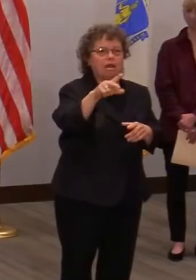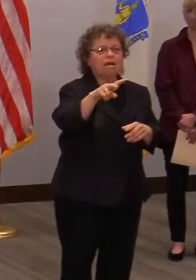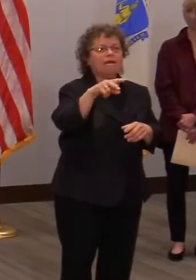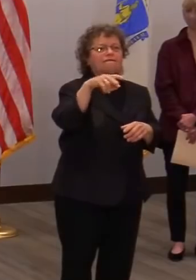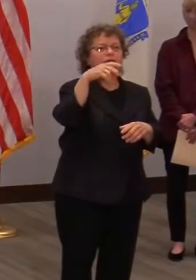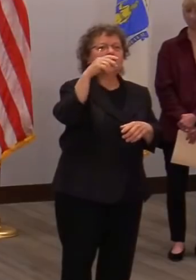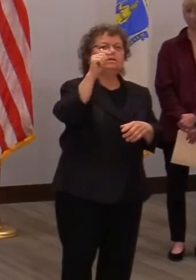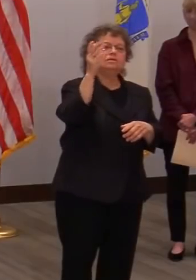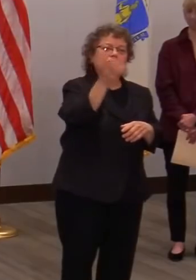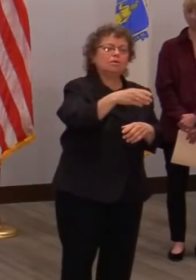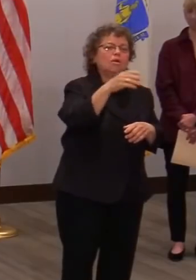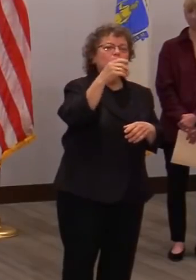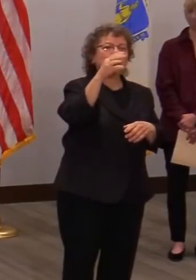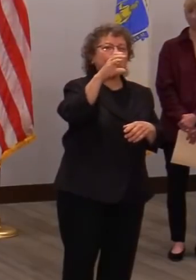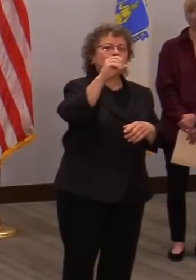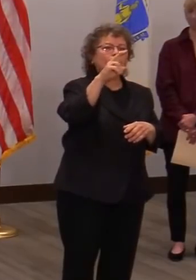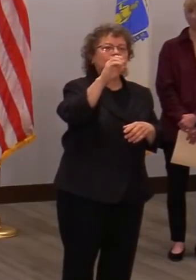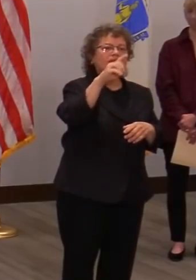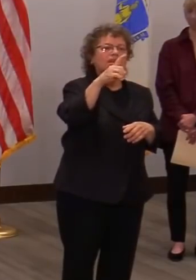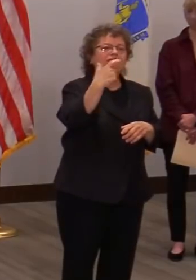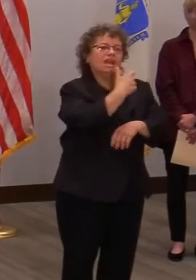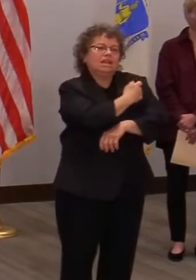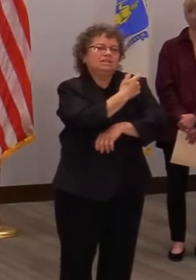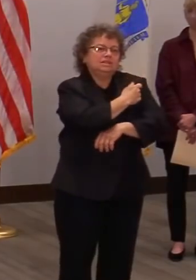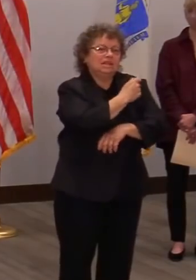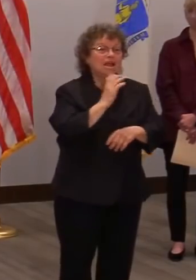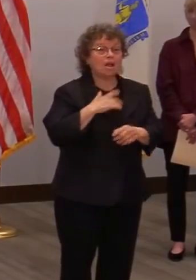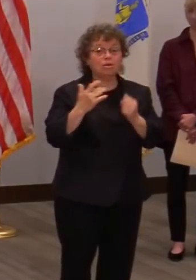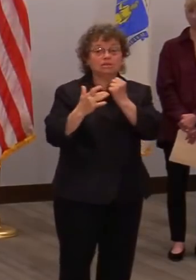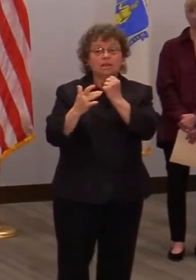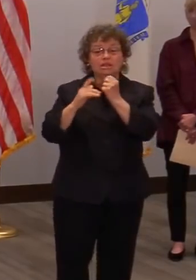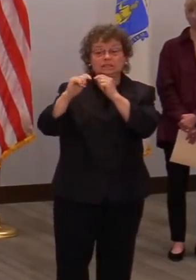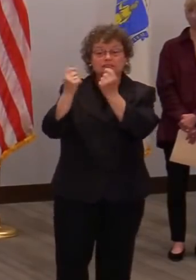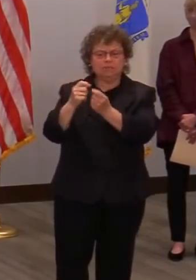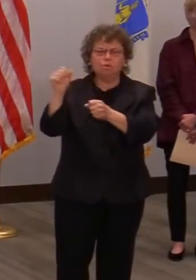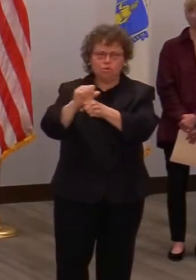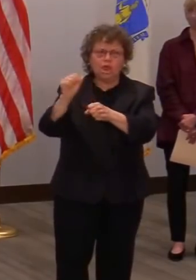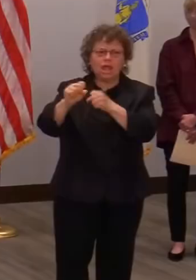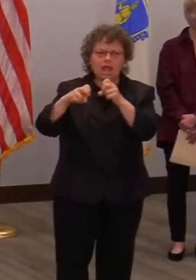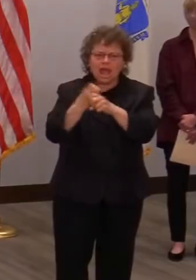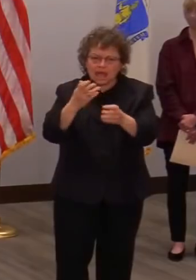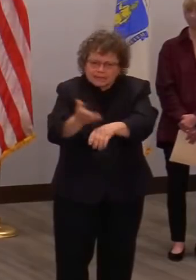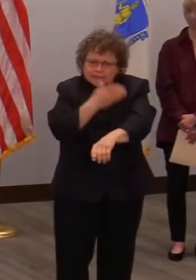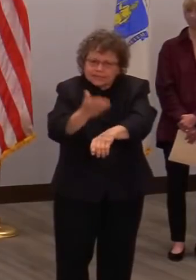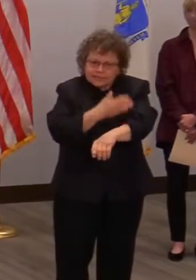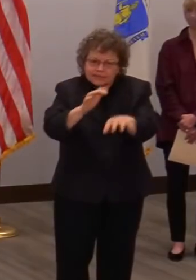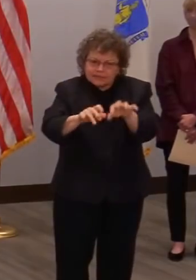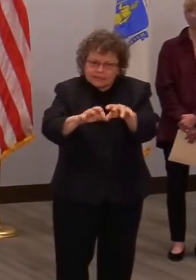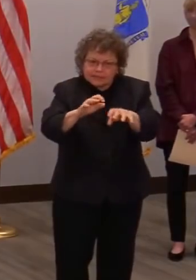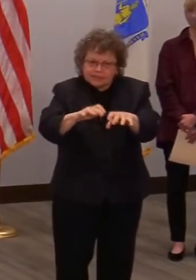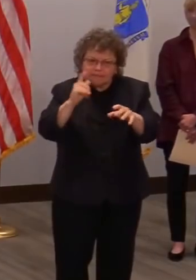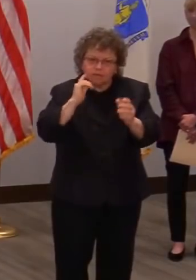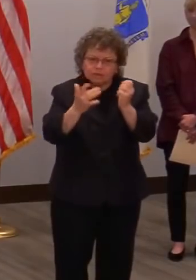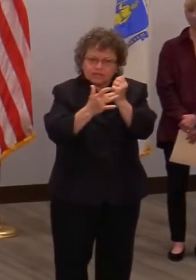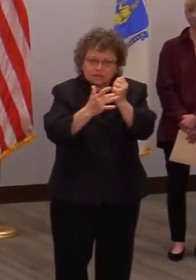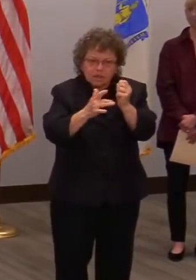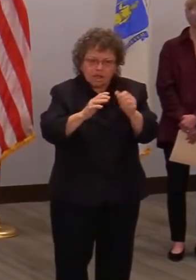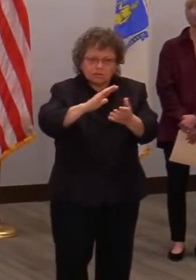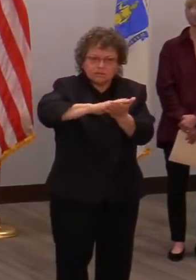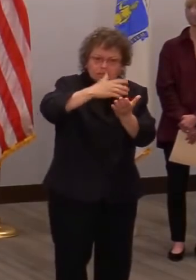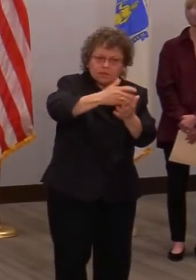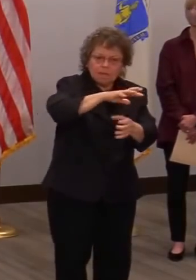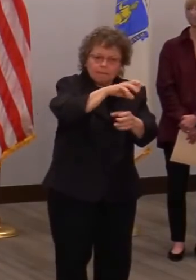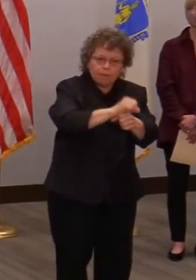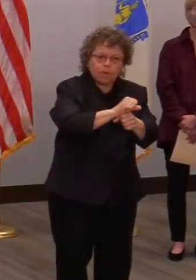mass.gov/COVID vaccine. Our tech team continues to work hard to improve our website and user experience and is prepared for the influx of